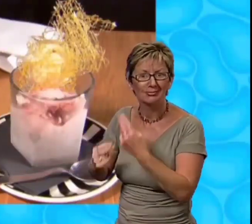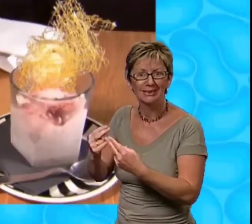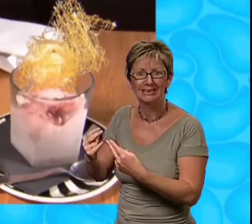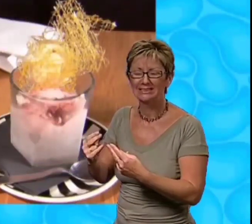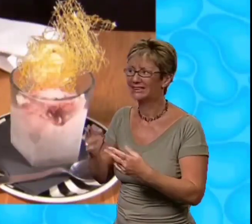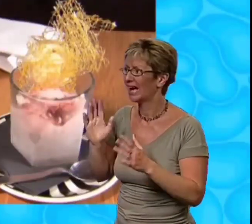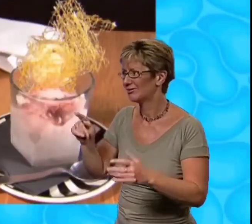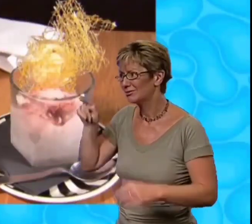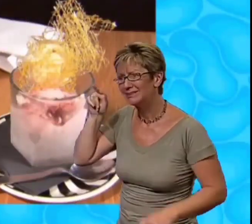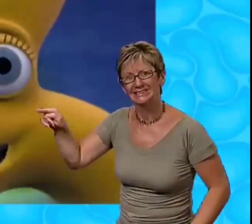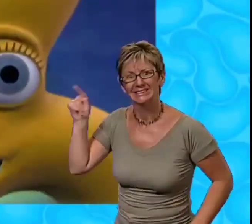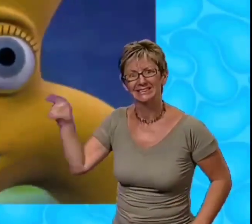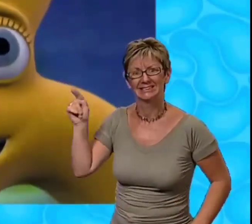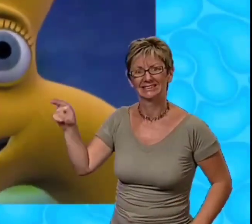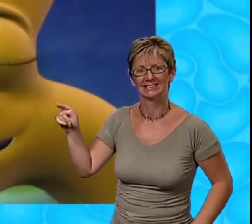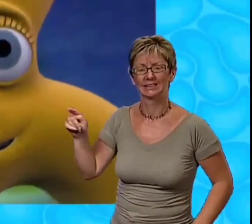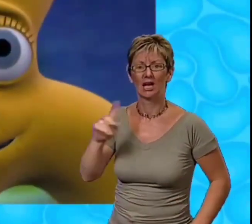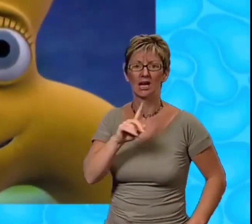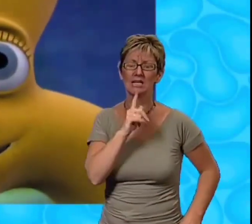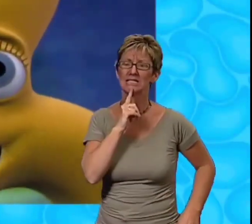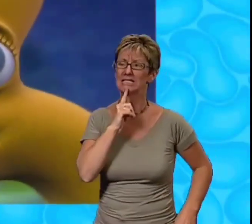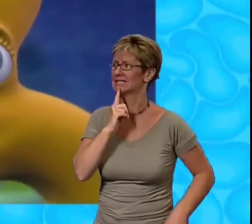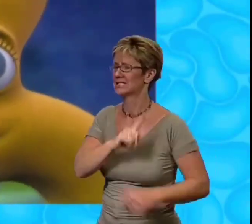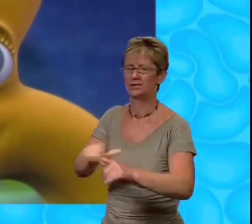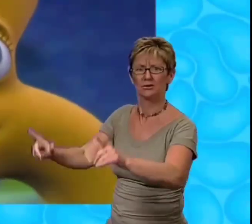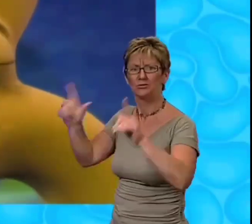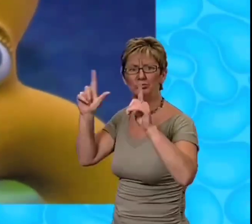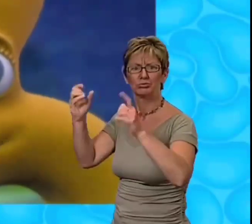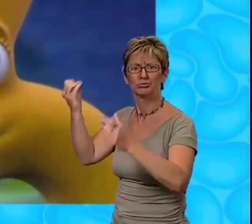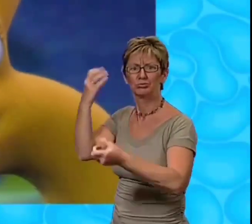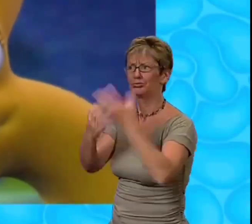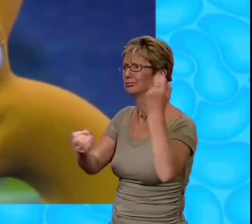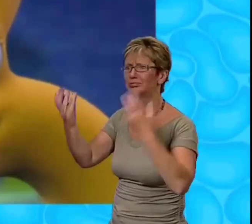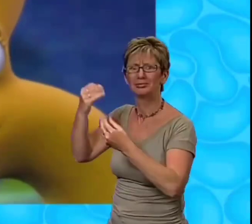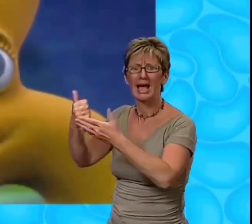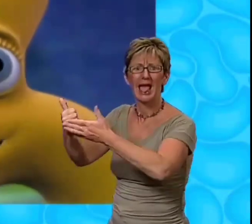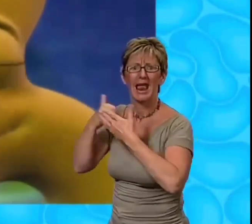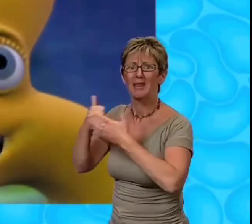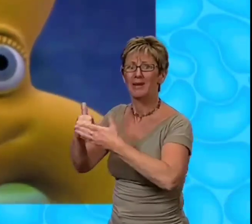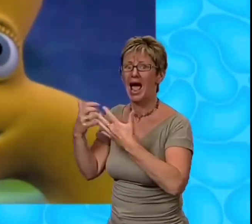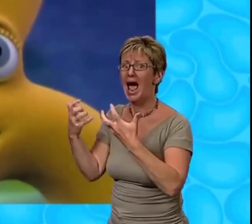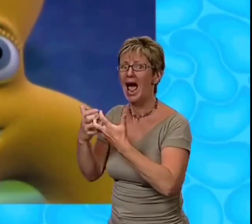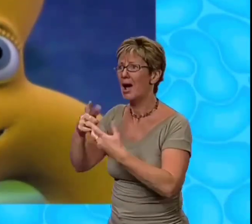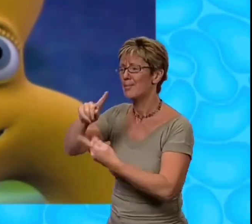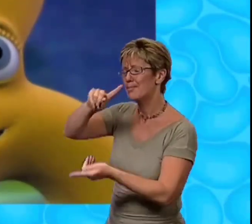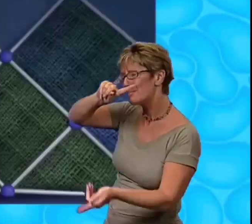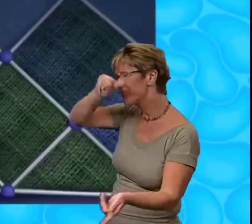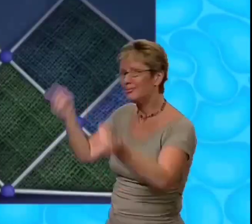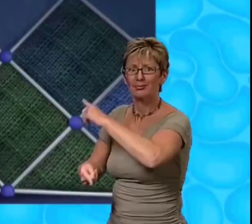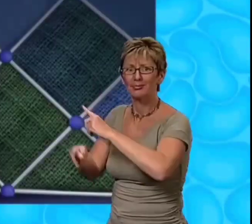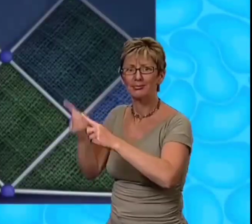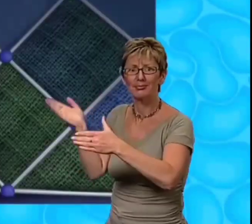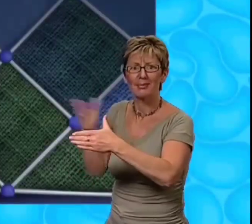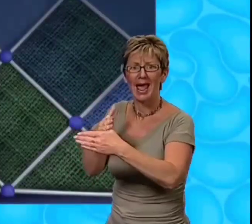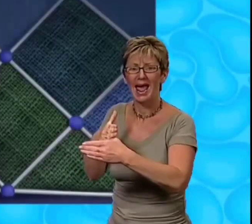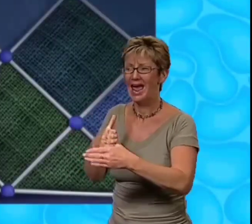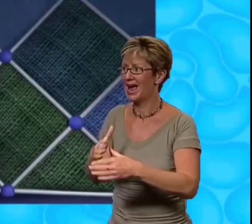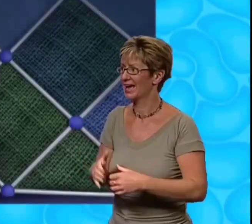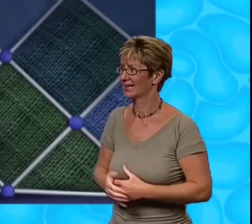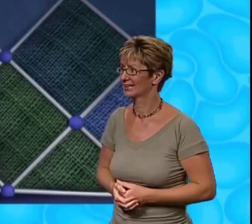Numberjack Man. Agents, any ideas how the Numberjack Man could make some numbers?